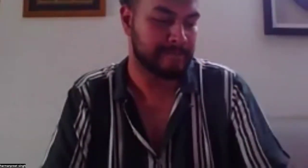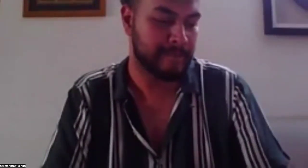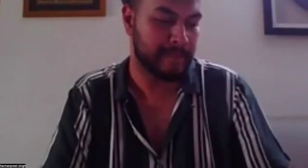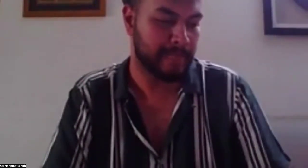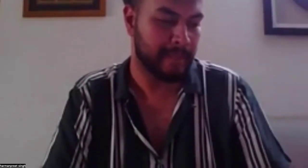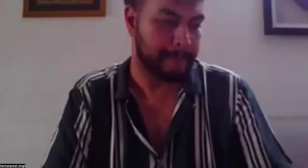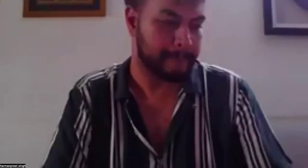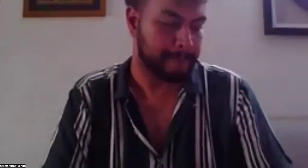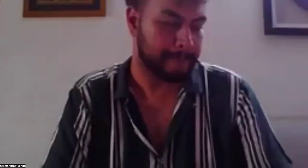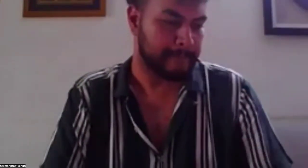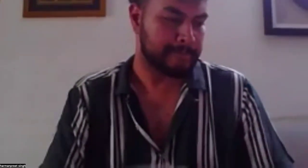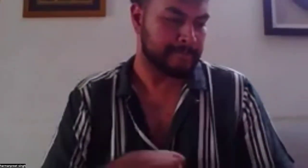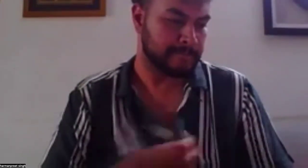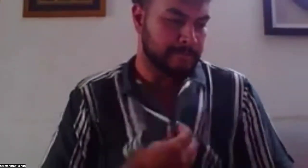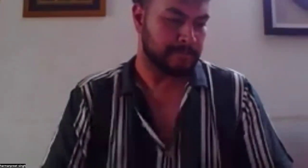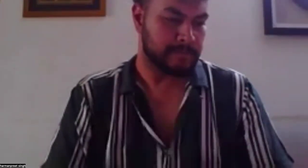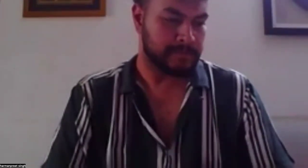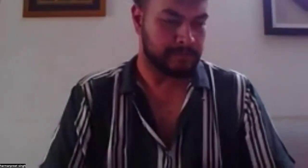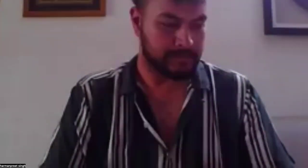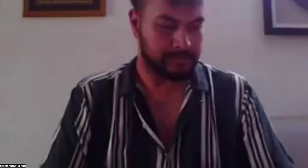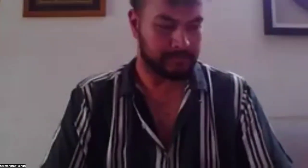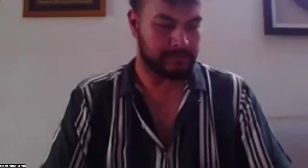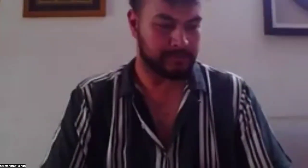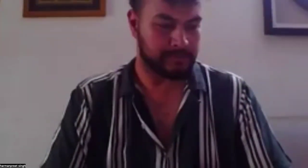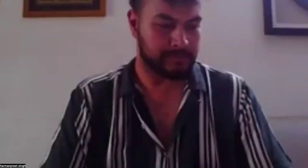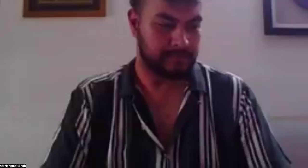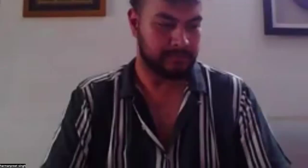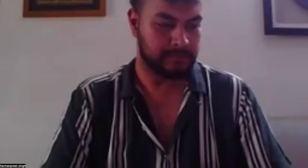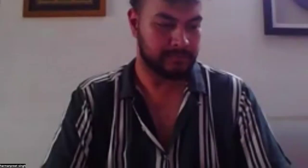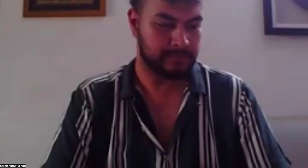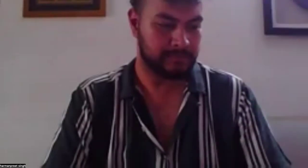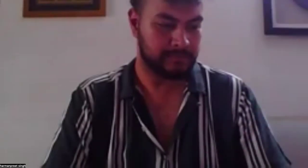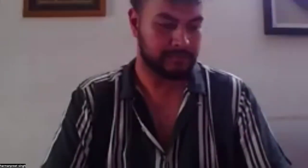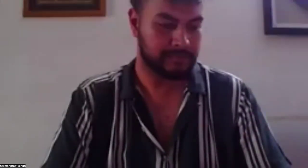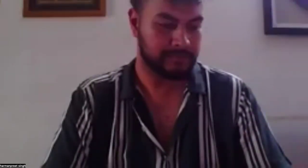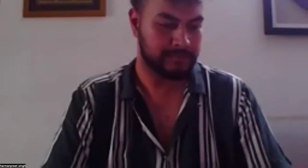I think we can have Sudarshan while we are waiting for